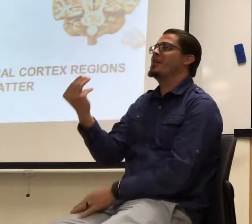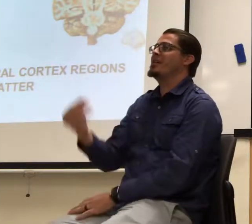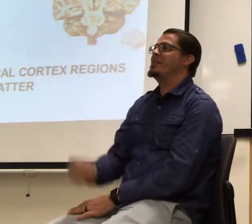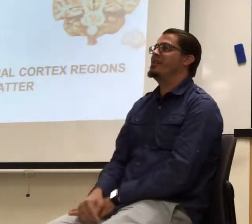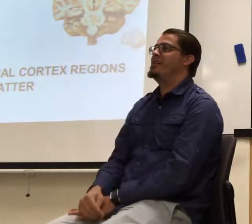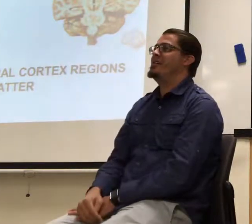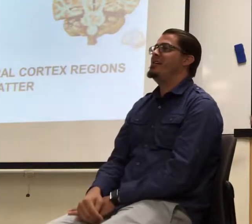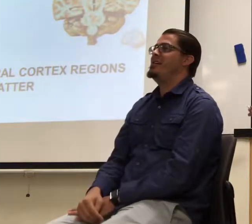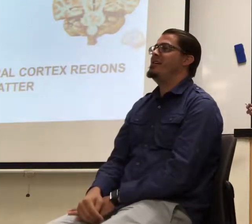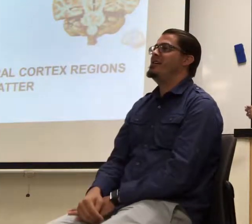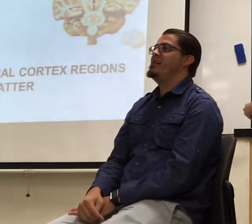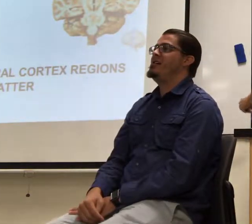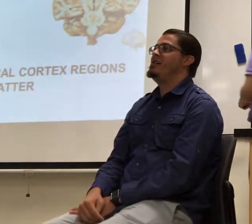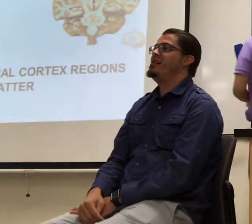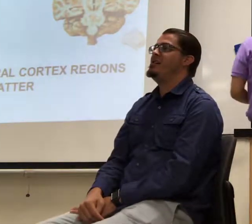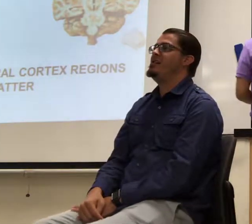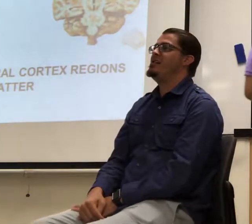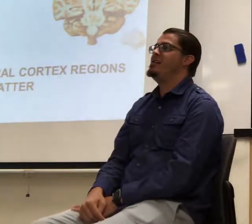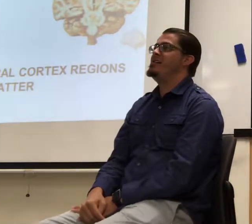So it's useful to know that,